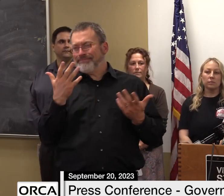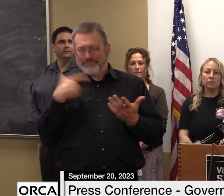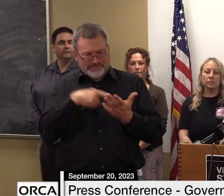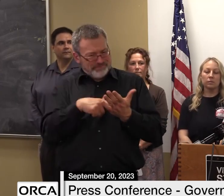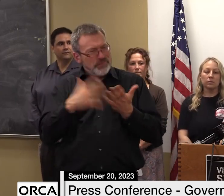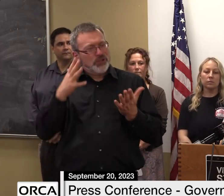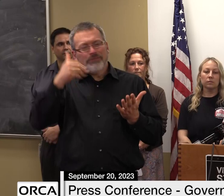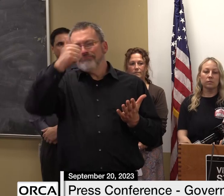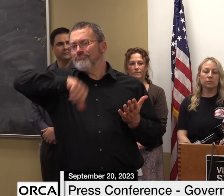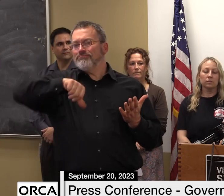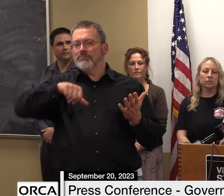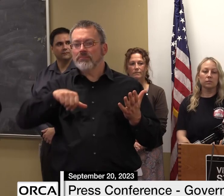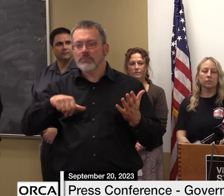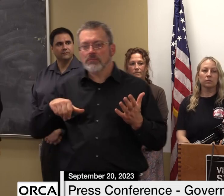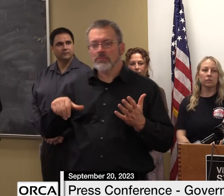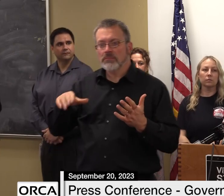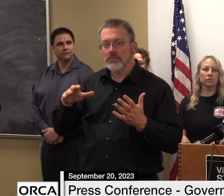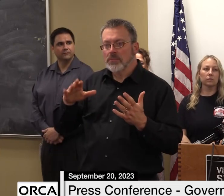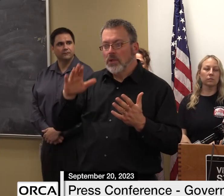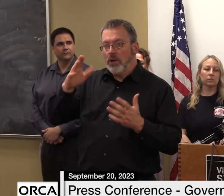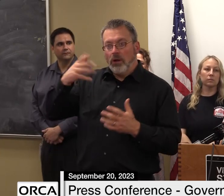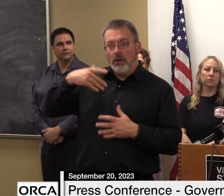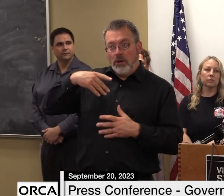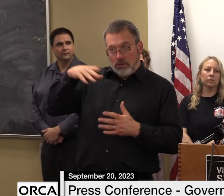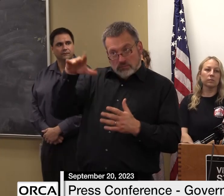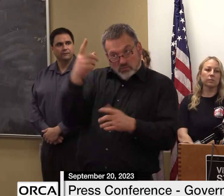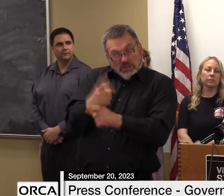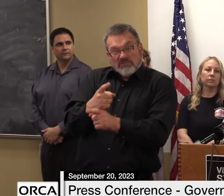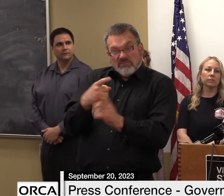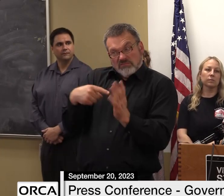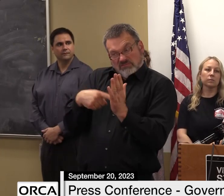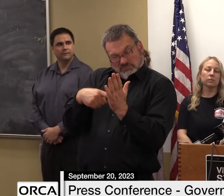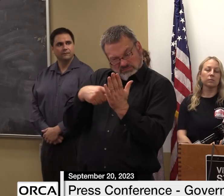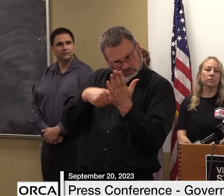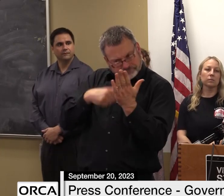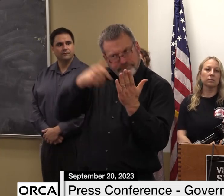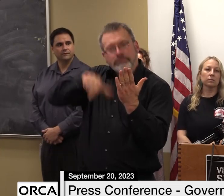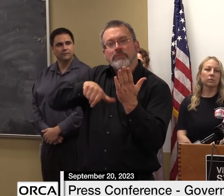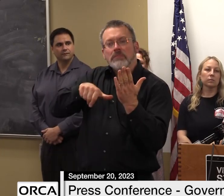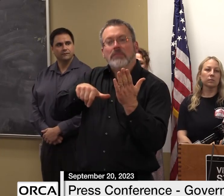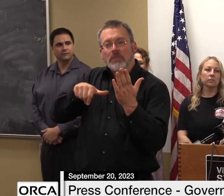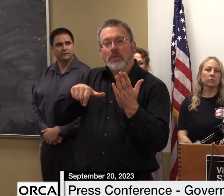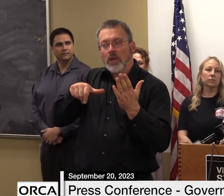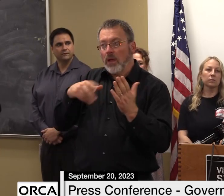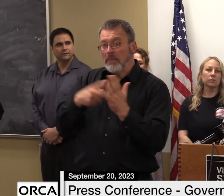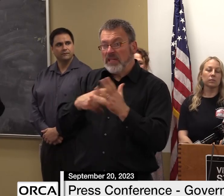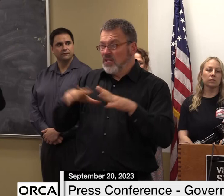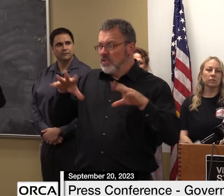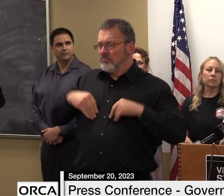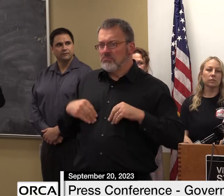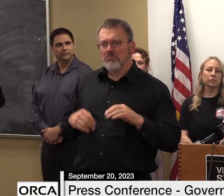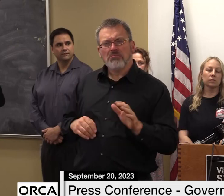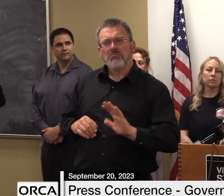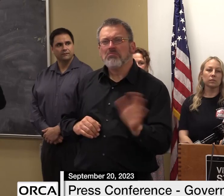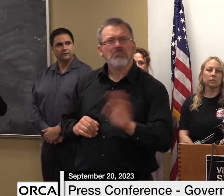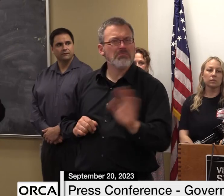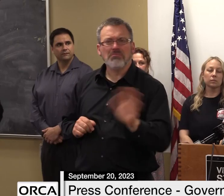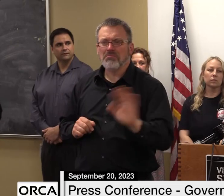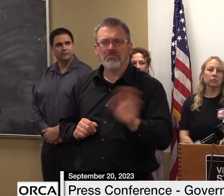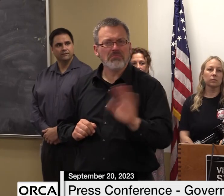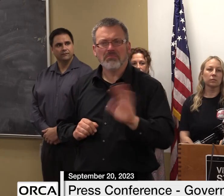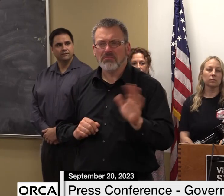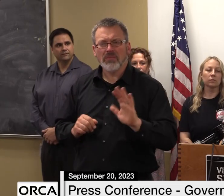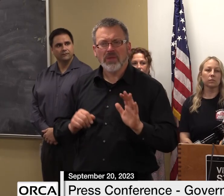And that's the challenge, is people will get the letters. We talked about this up front. In fact, we had meetings with the staffers, congressional staffers, to go